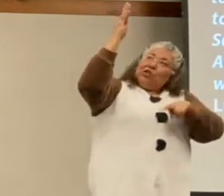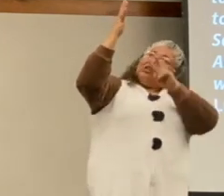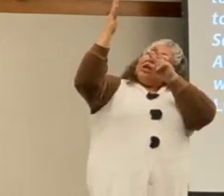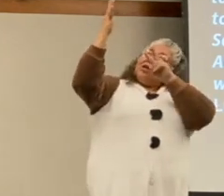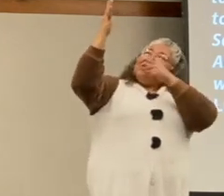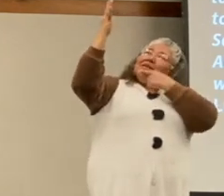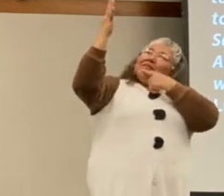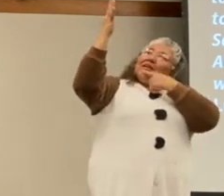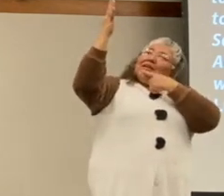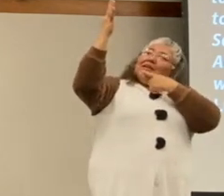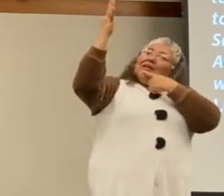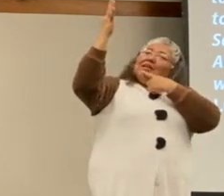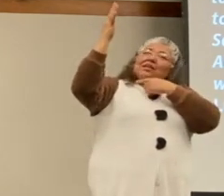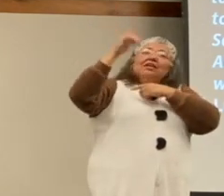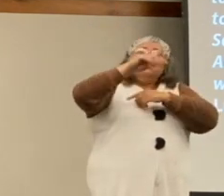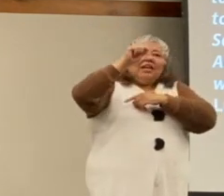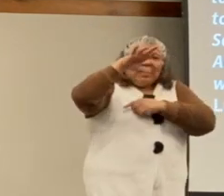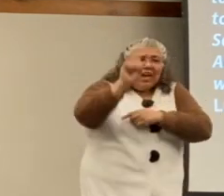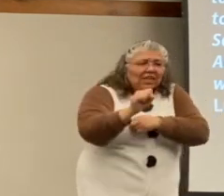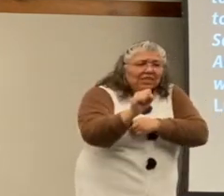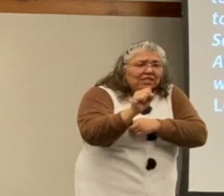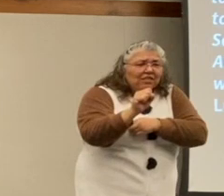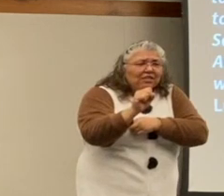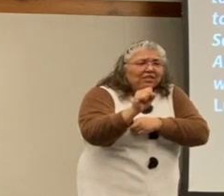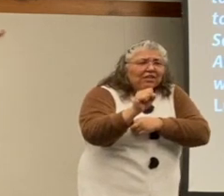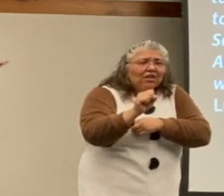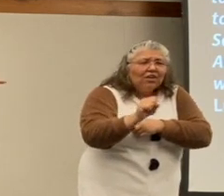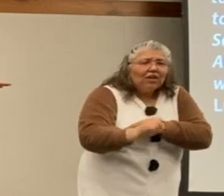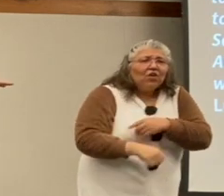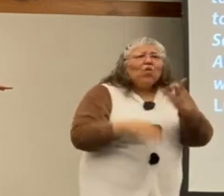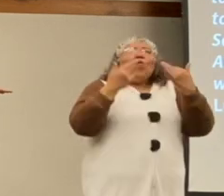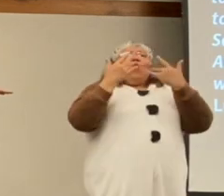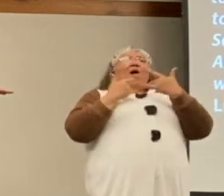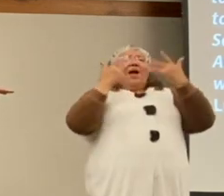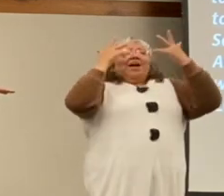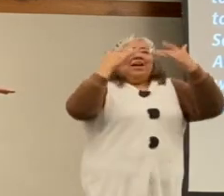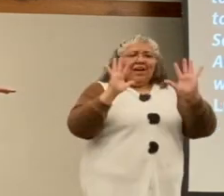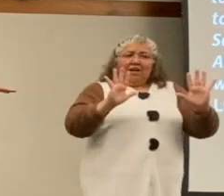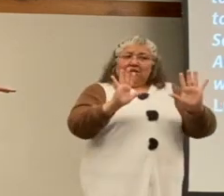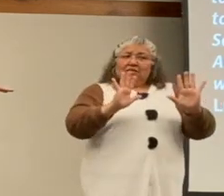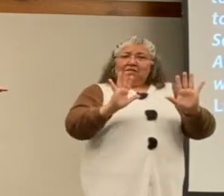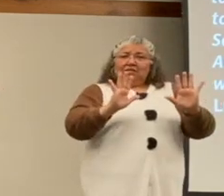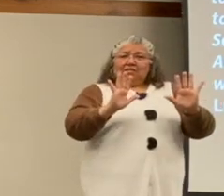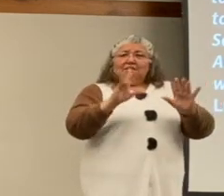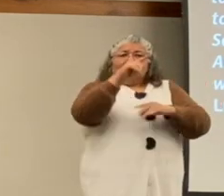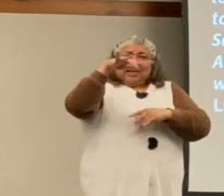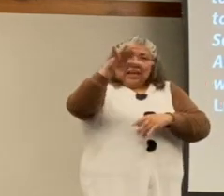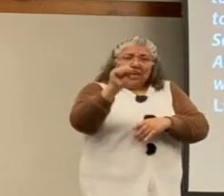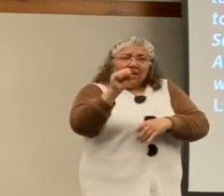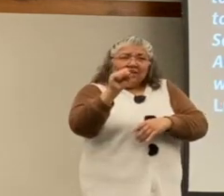and he said, Zacchaeus, wait a minute. Zacchaeus never